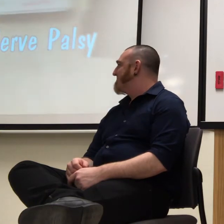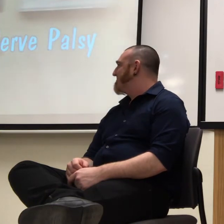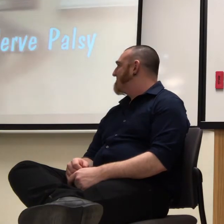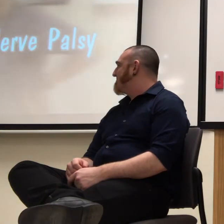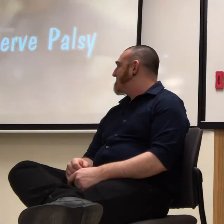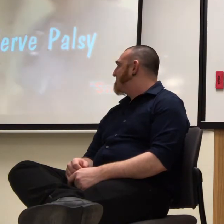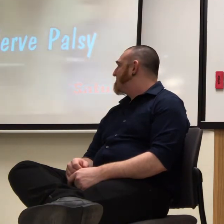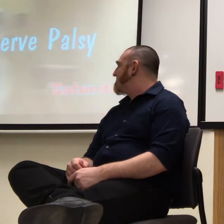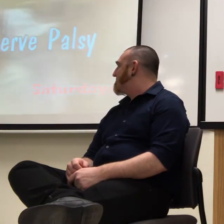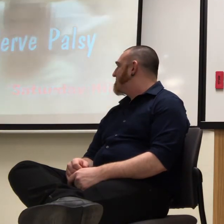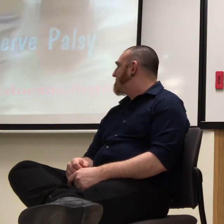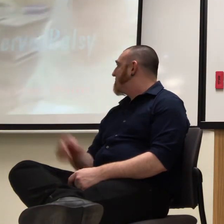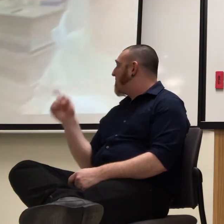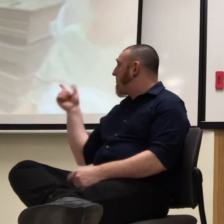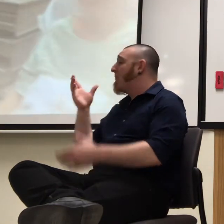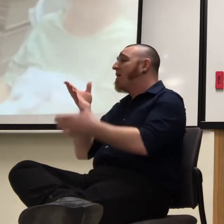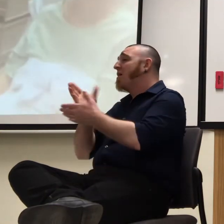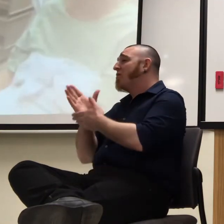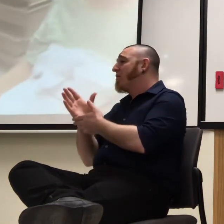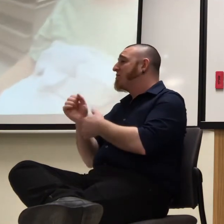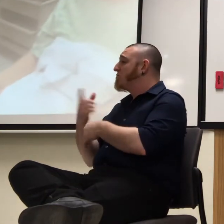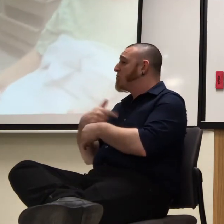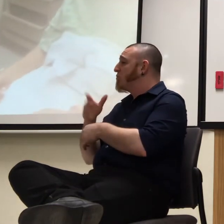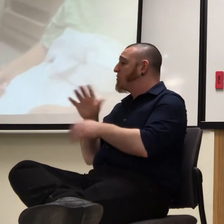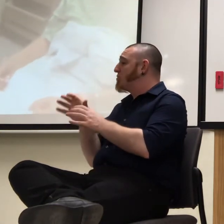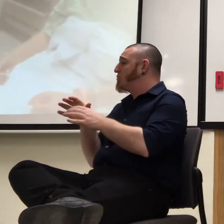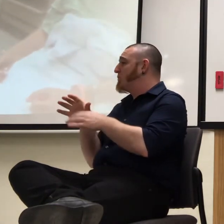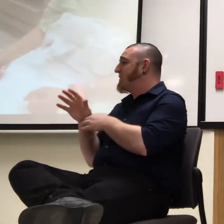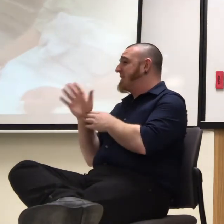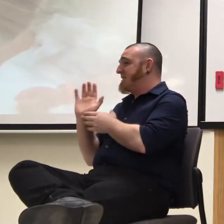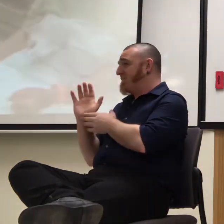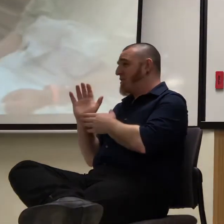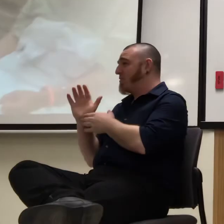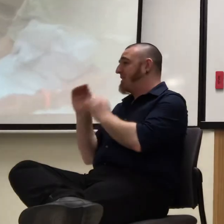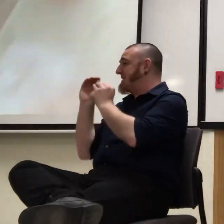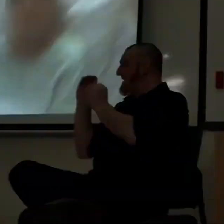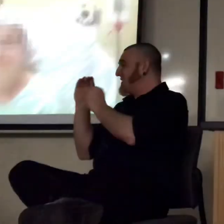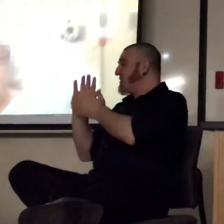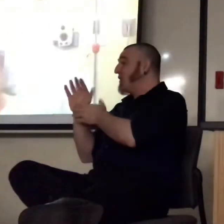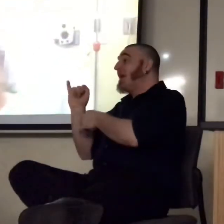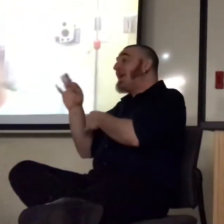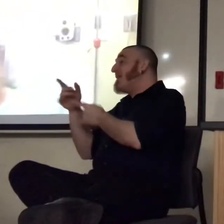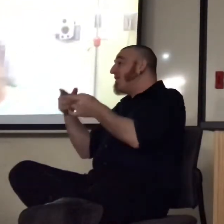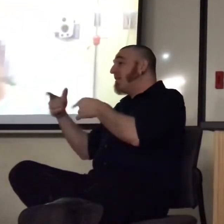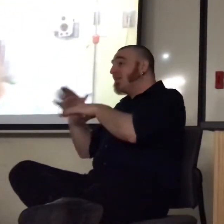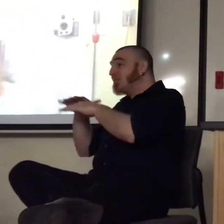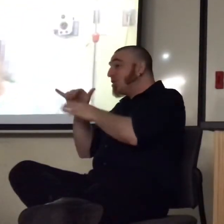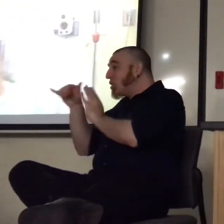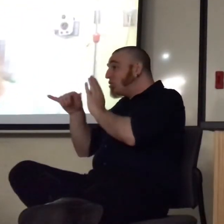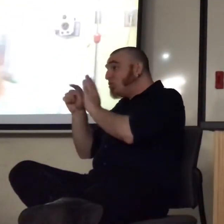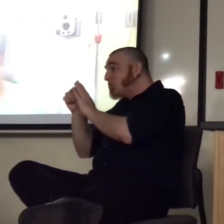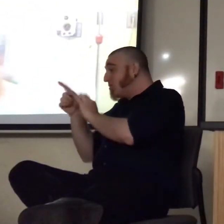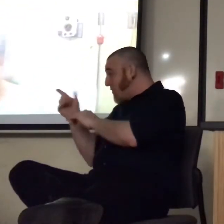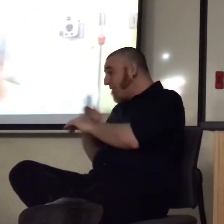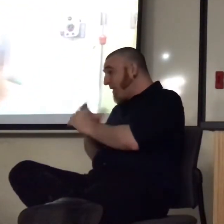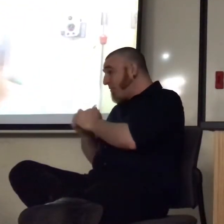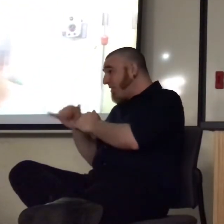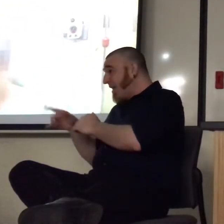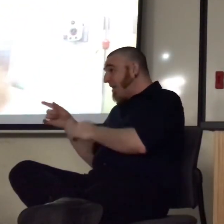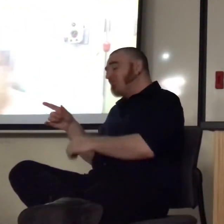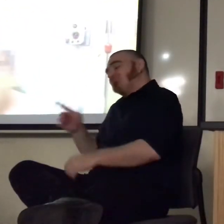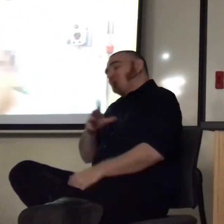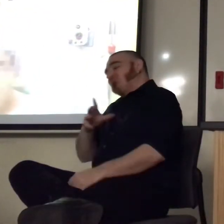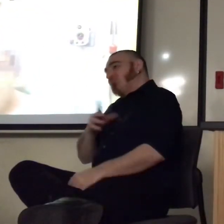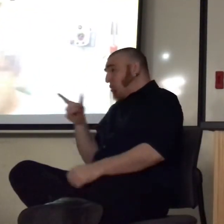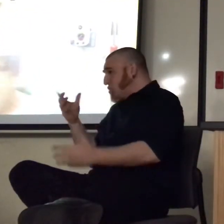All right, so we're gonna do this video. It's a teaching video that ends up on YouTube, and you don't have any problem with it ending up on YouTube. You